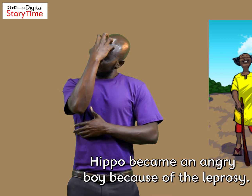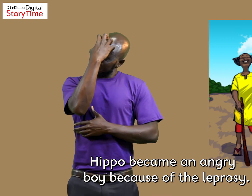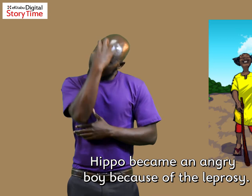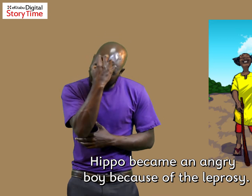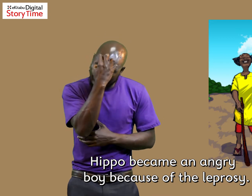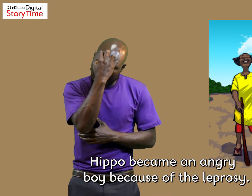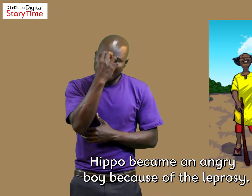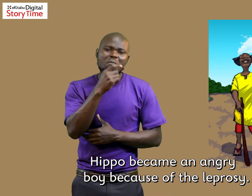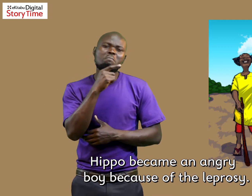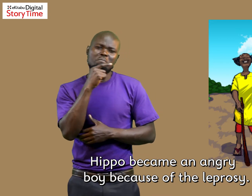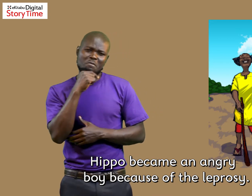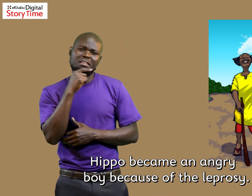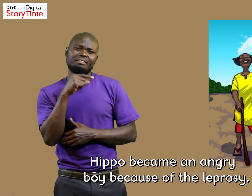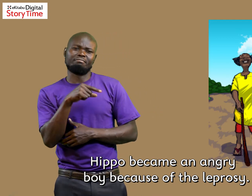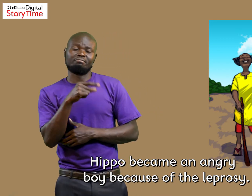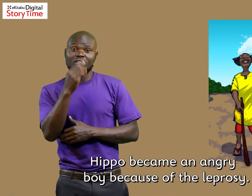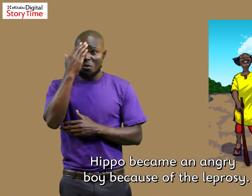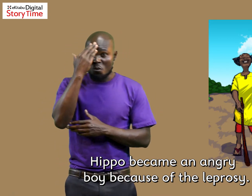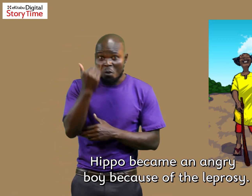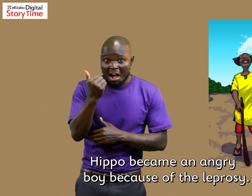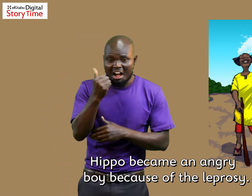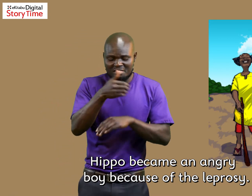Hippo became an angry boy because of the leprosy.